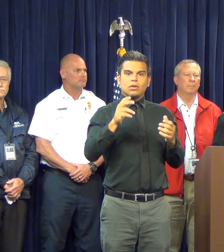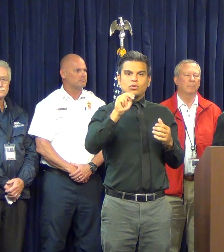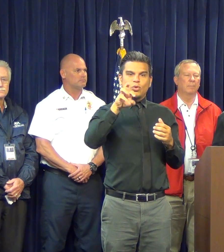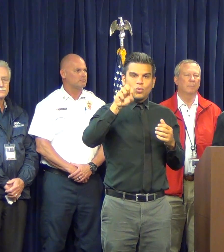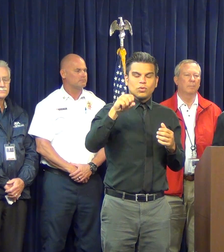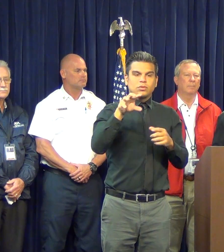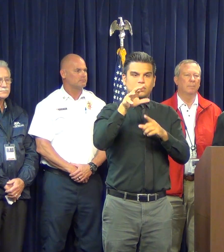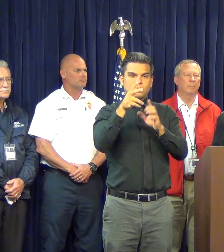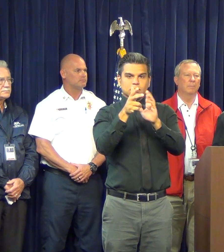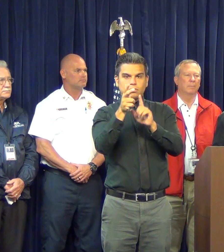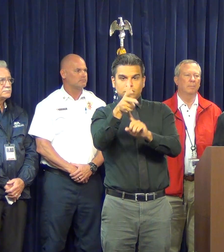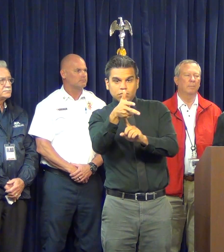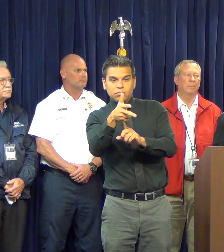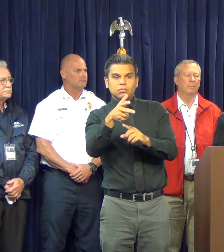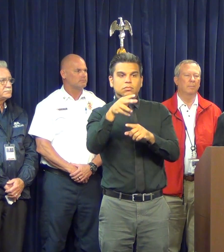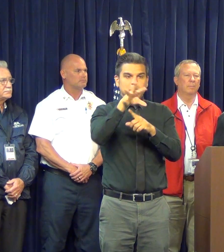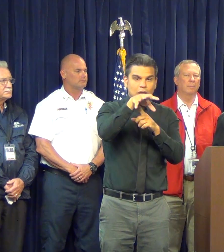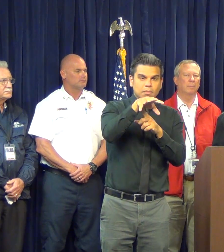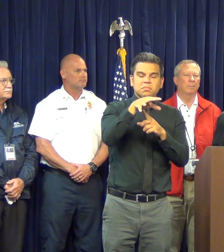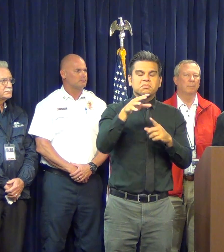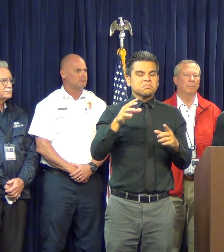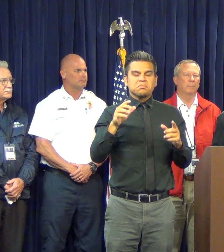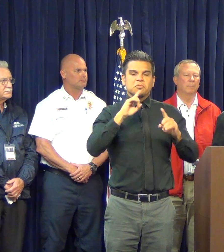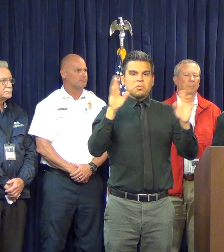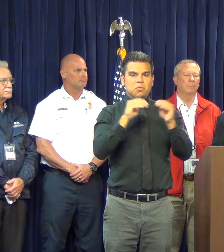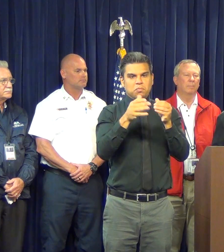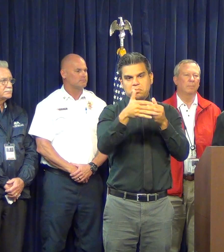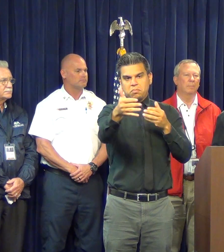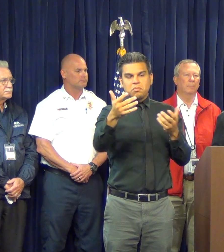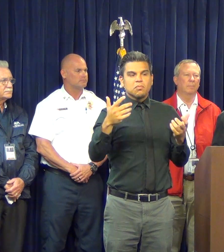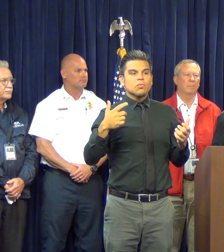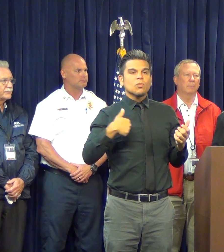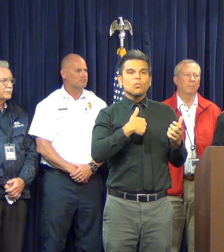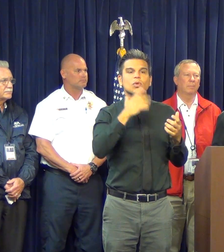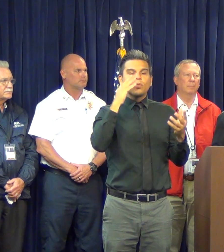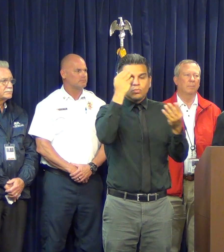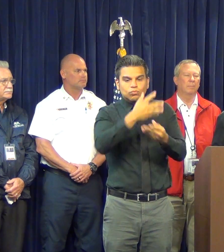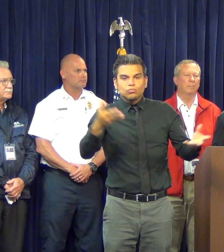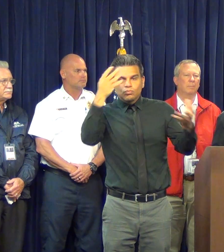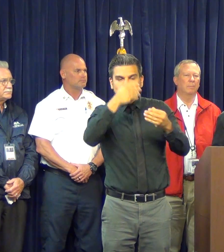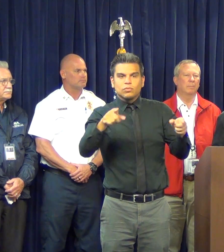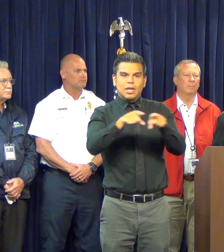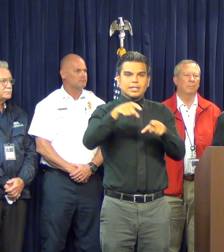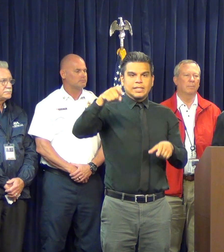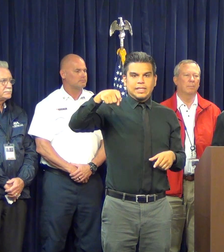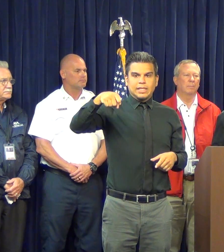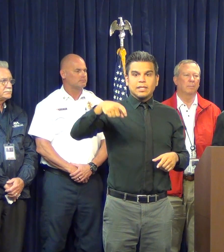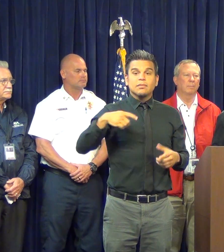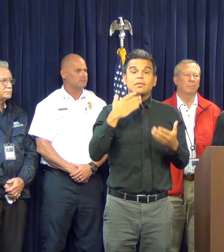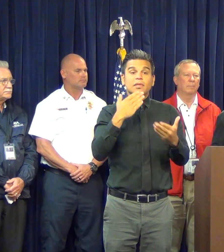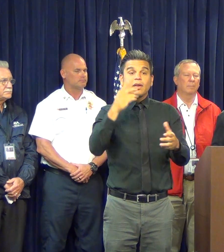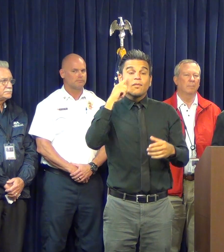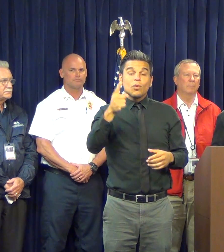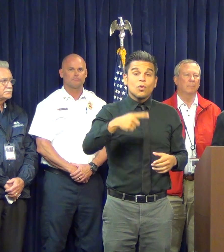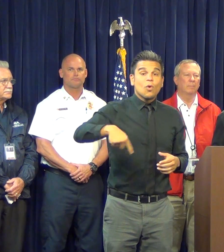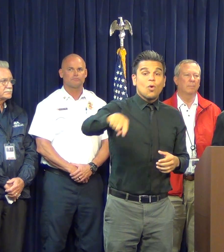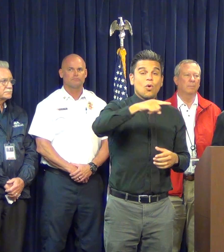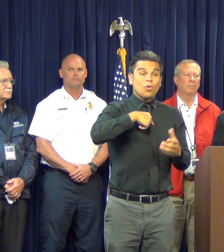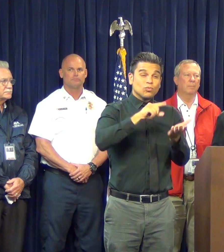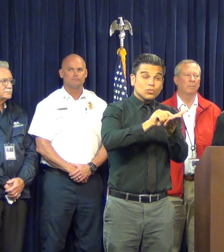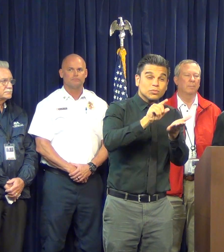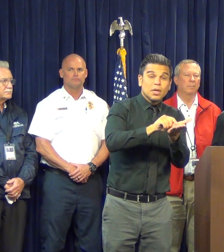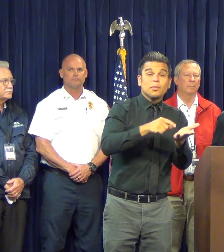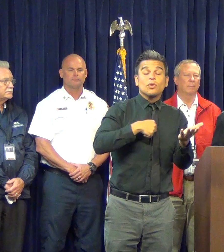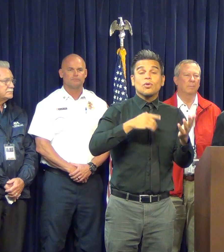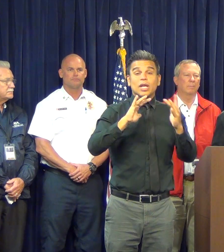and provide you information on an as-needed basis. Again, I want to thank those of you in the media for, on the front end of this, keeping